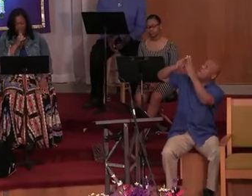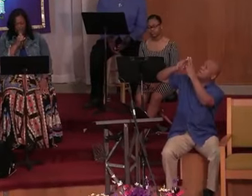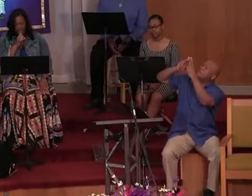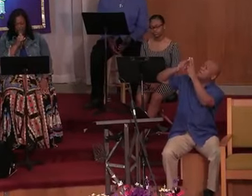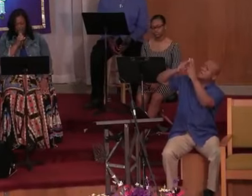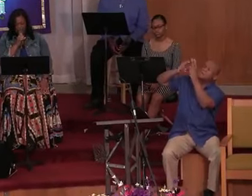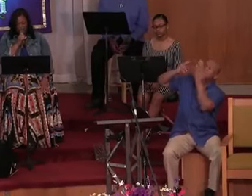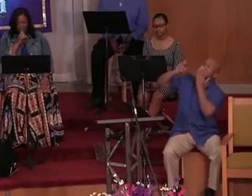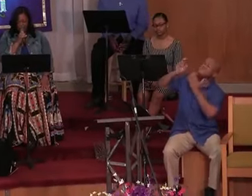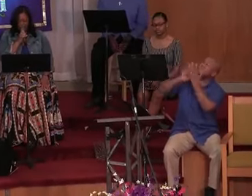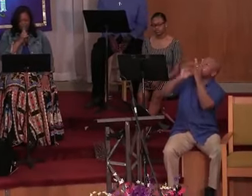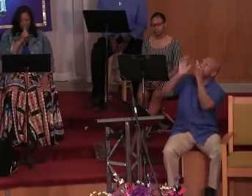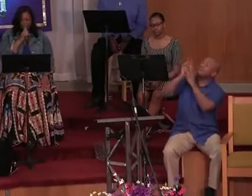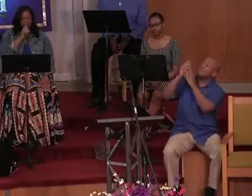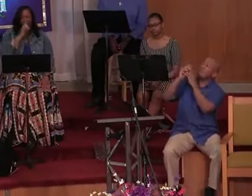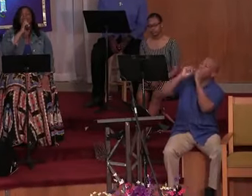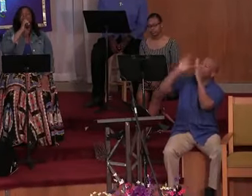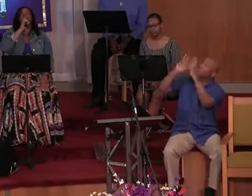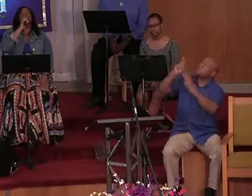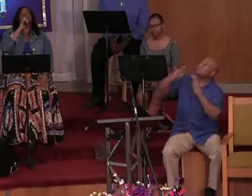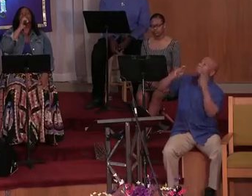Jesus. Hallelujah.